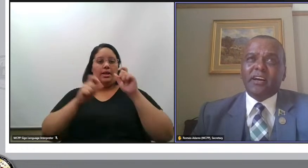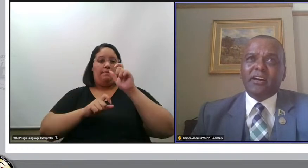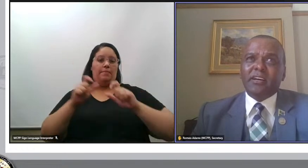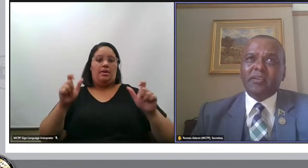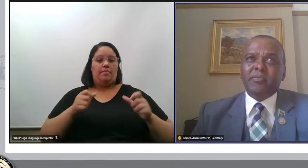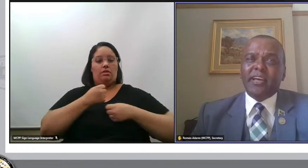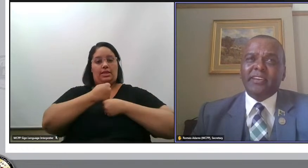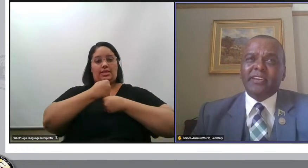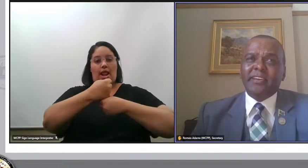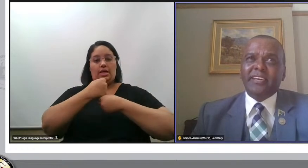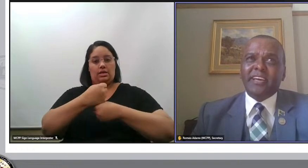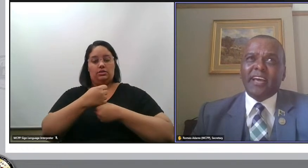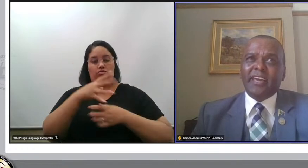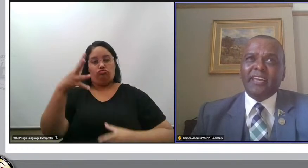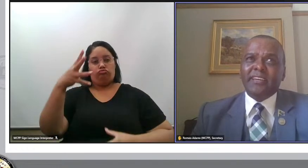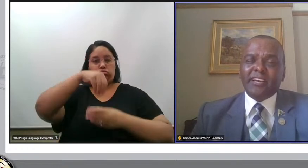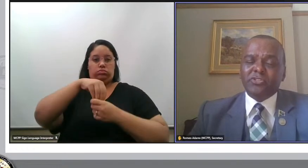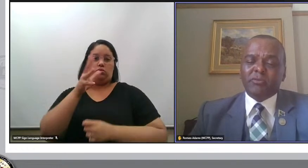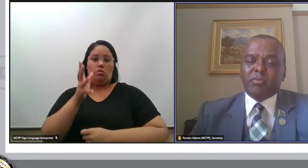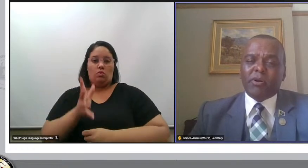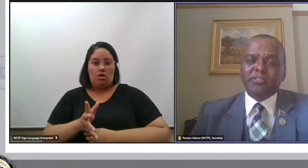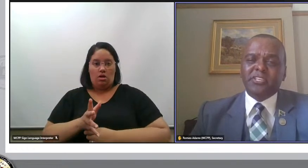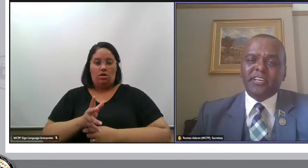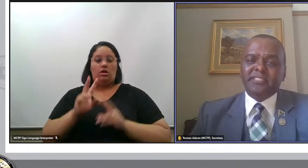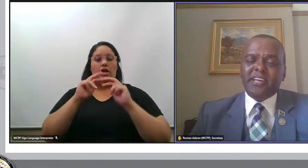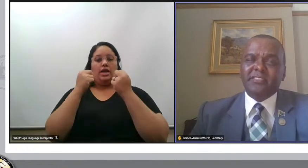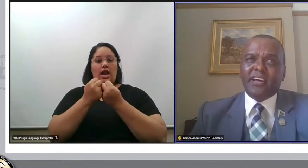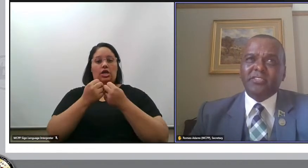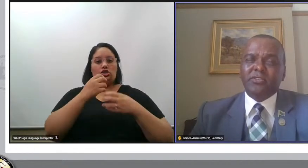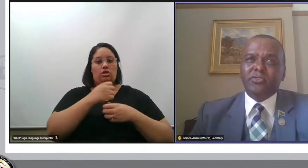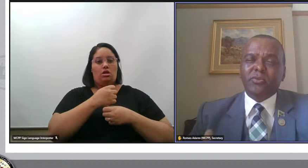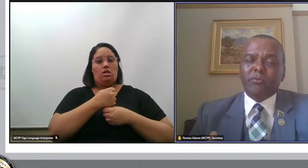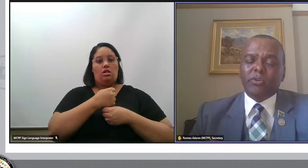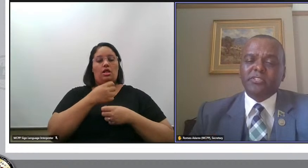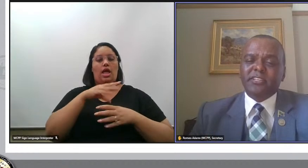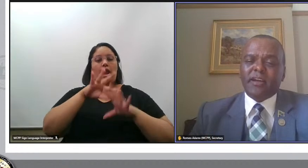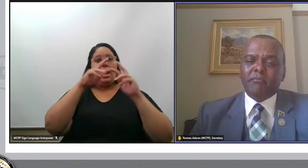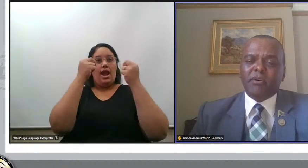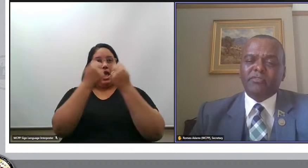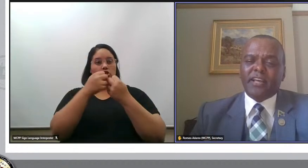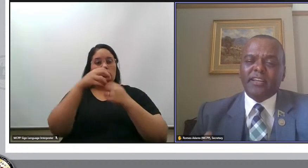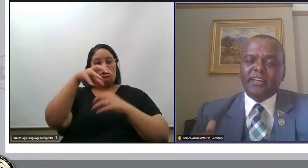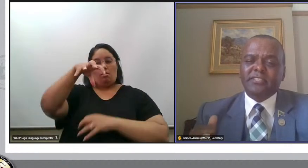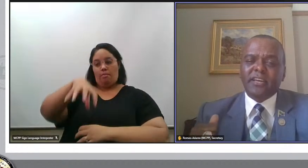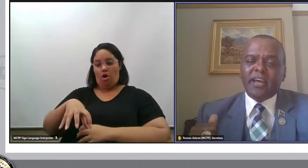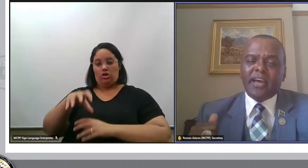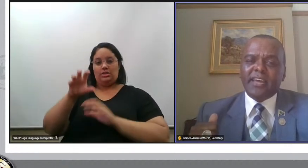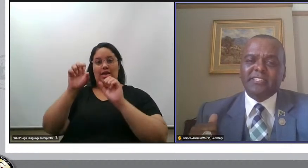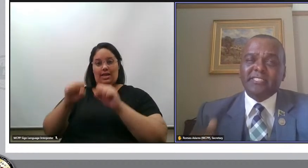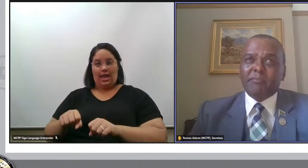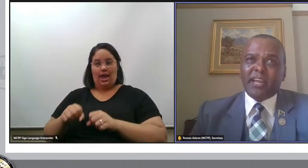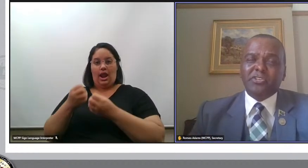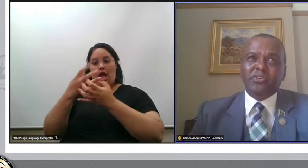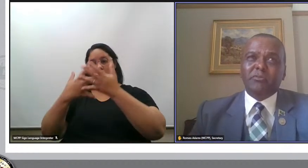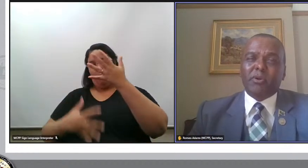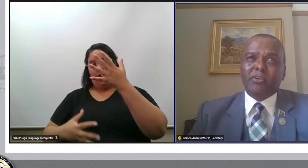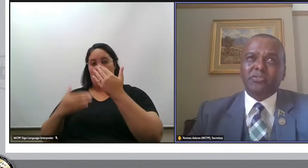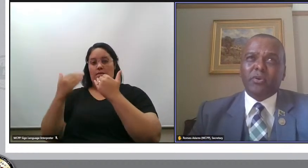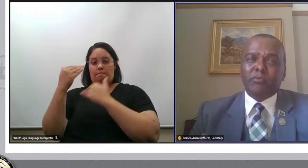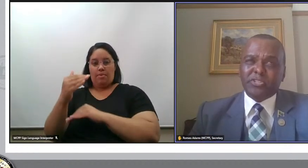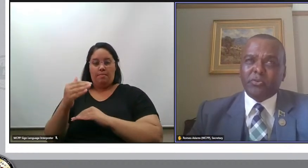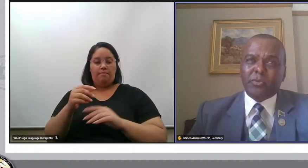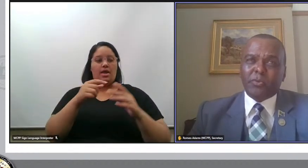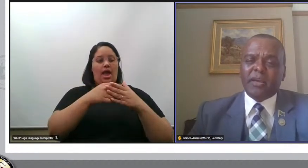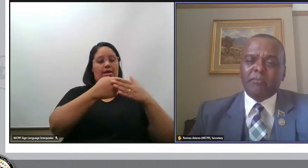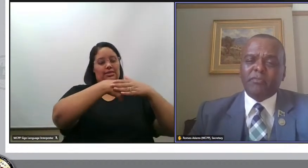delegates that a national branch is entitled to and what is the number of delegates a subnational